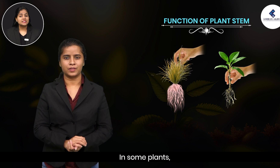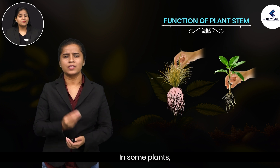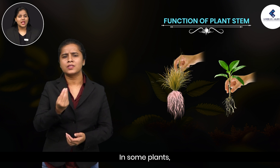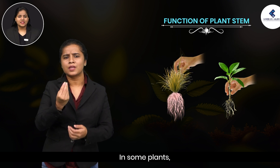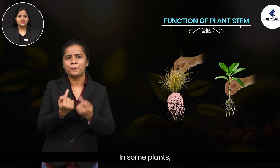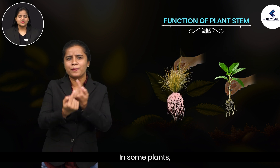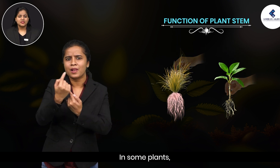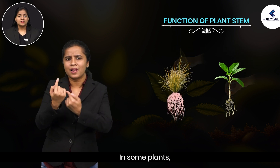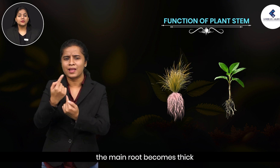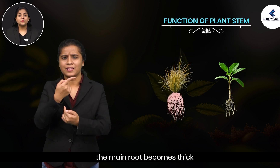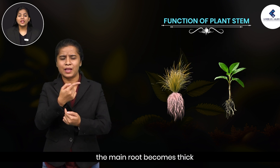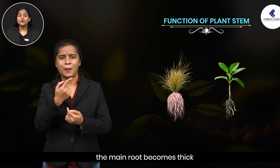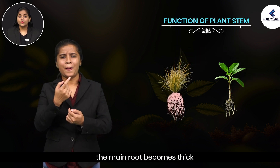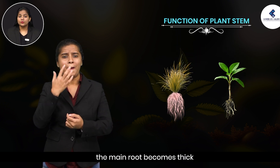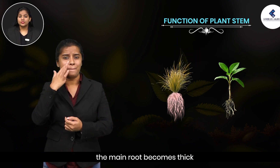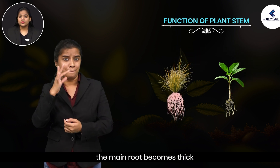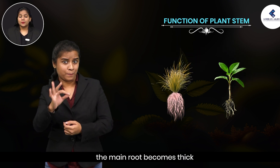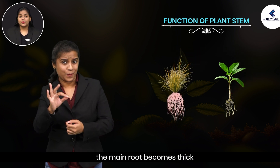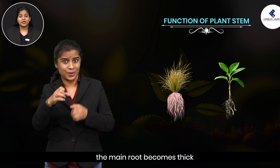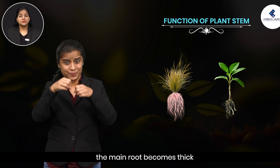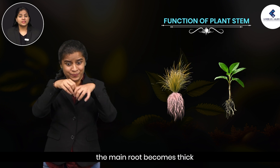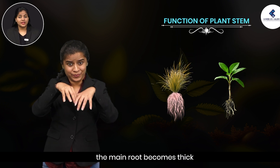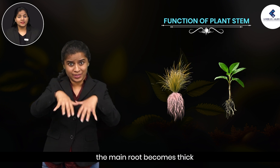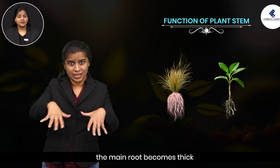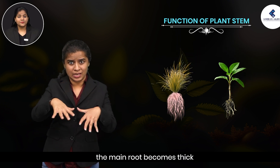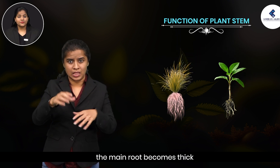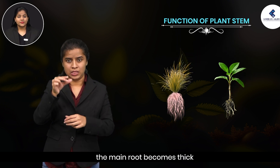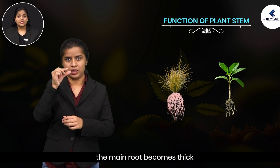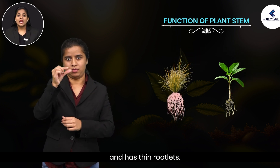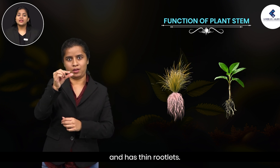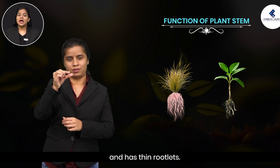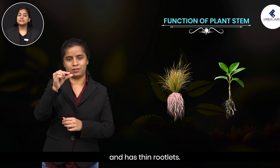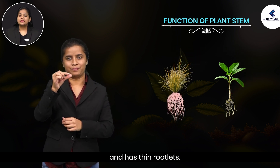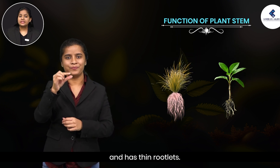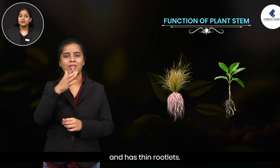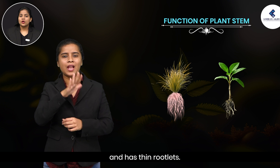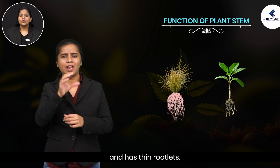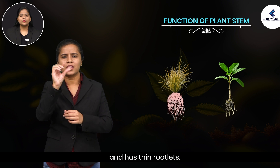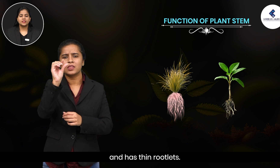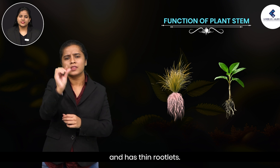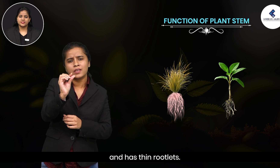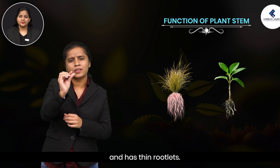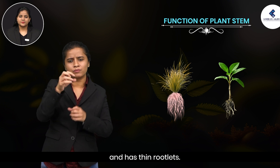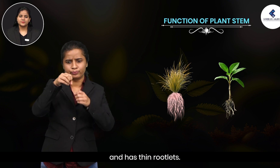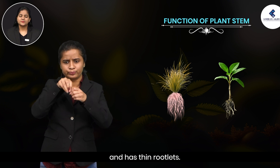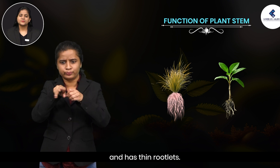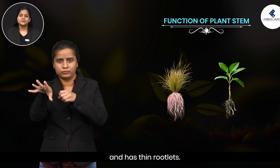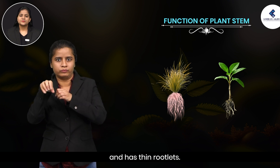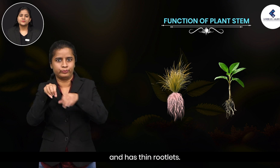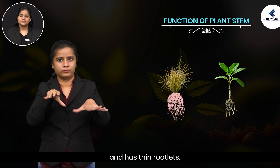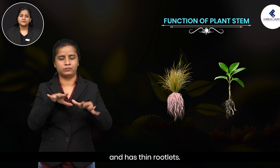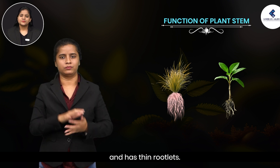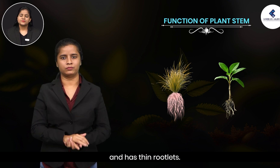In some plants, the main root becomes thick and has thin rootlets.